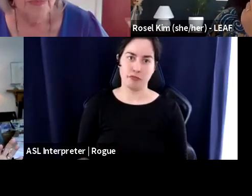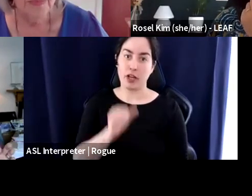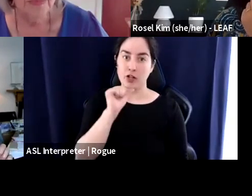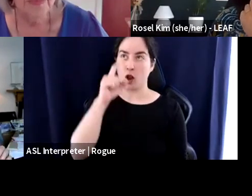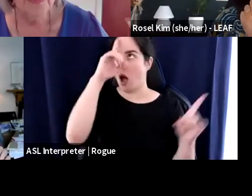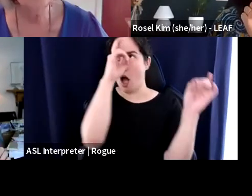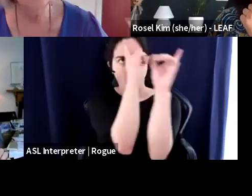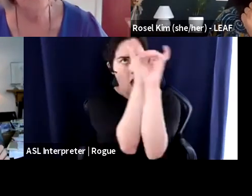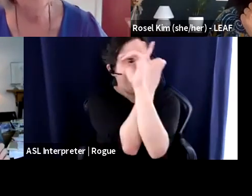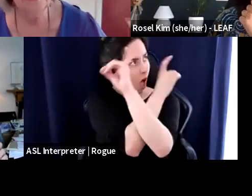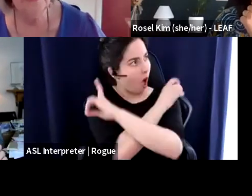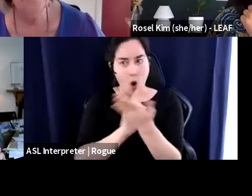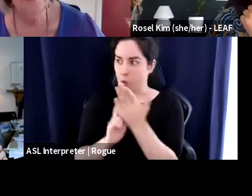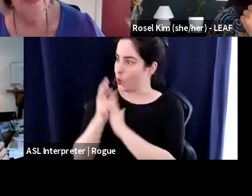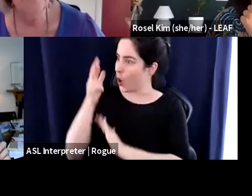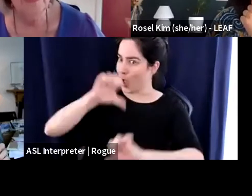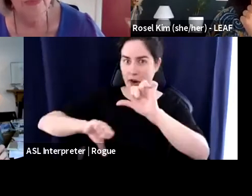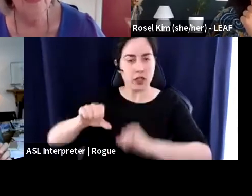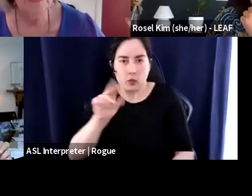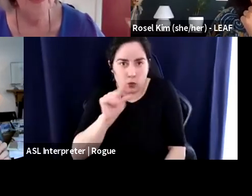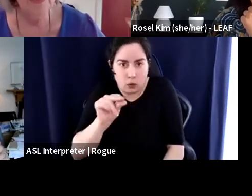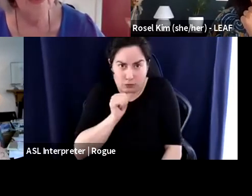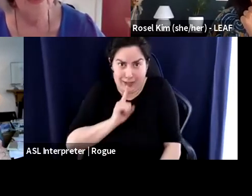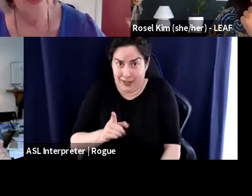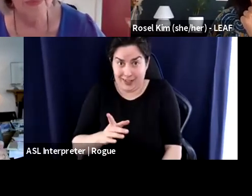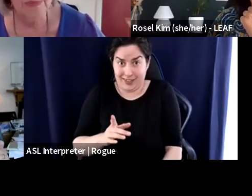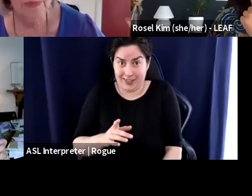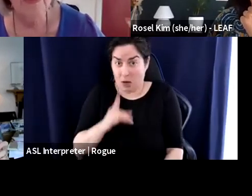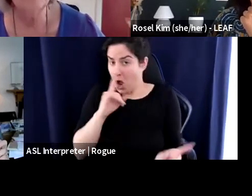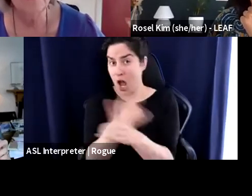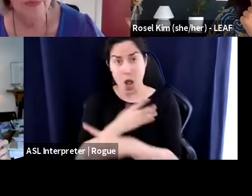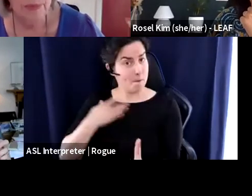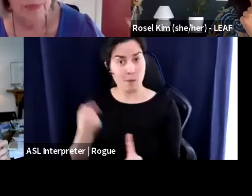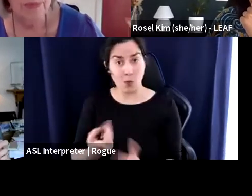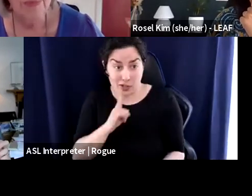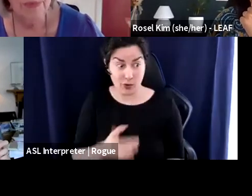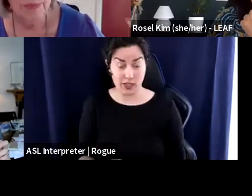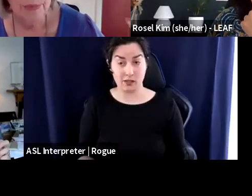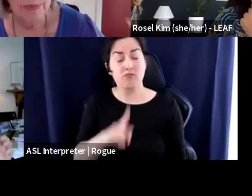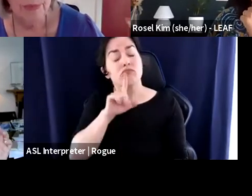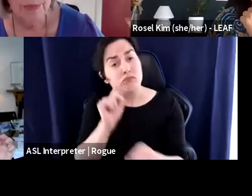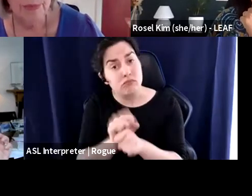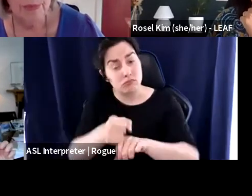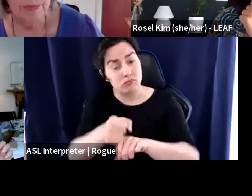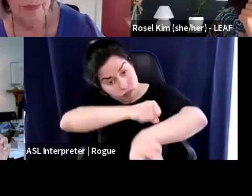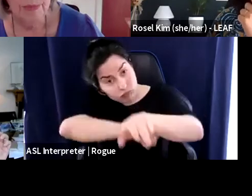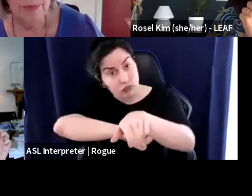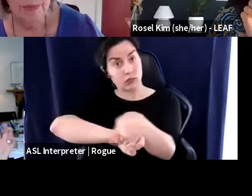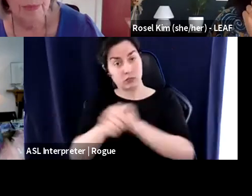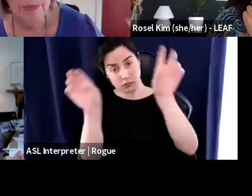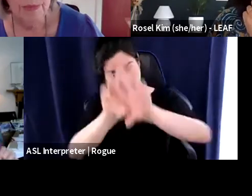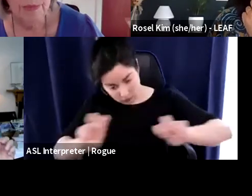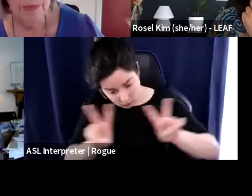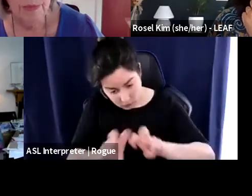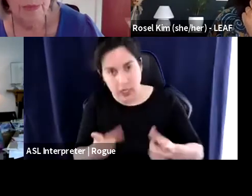be sarcastic here, but it really isn't. It really just becomes about being intentional. And it isn't, like I said, about allies. It's about